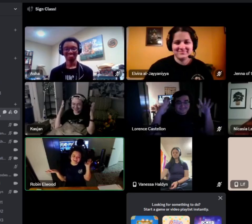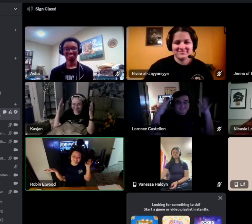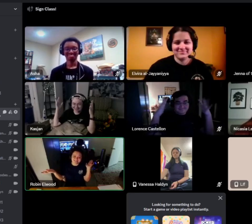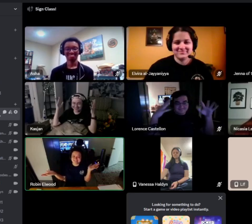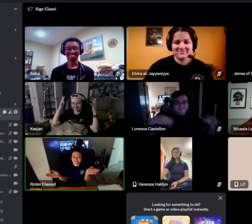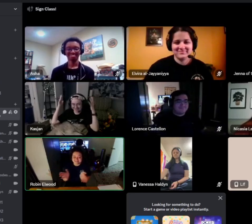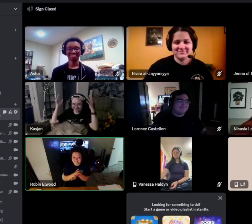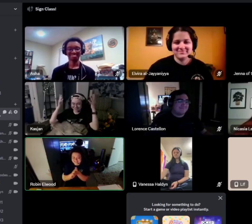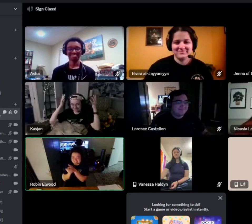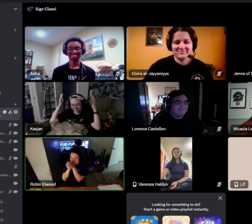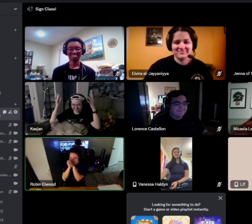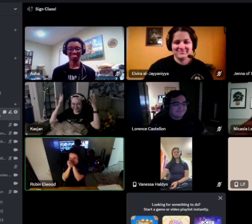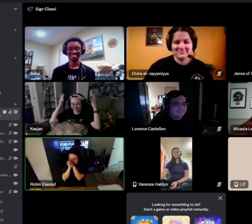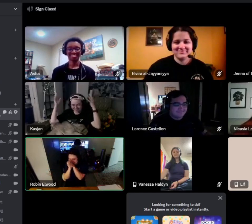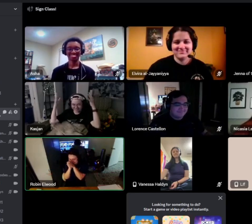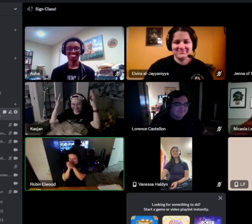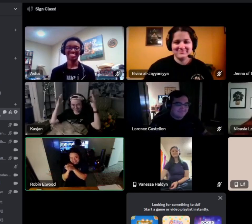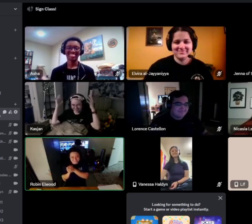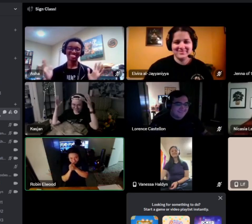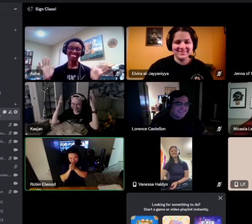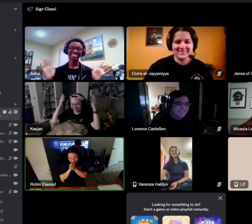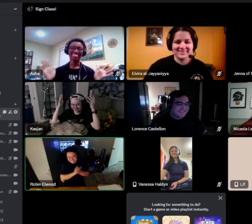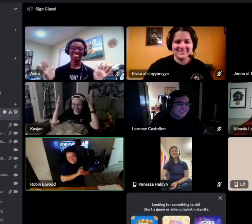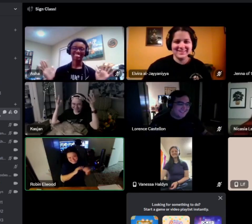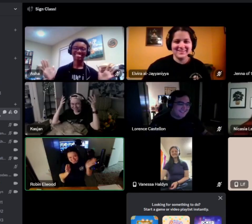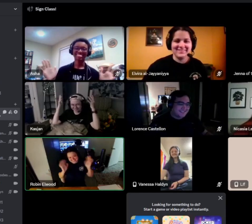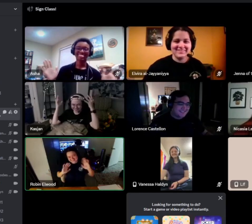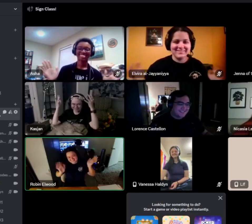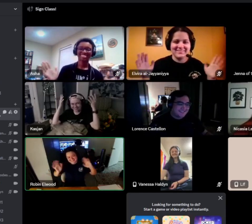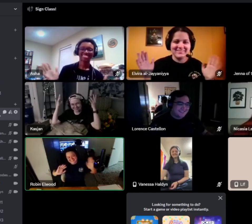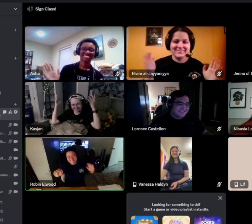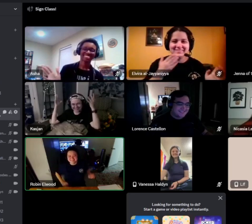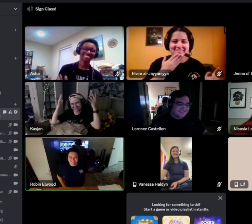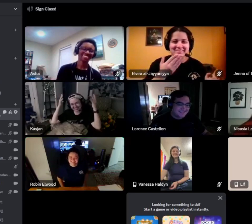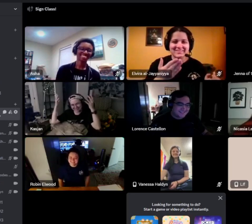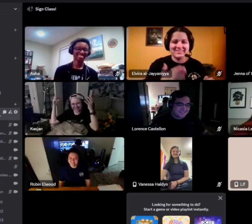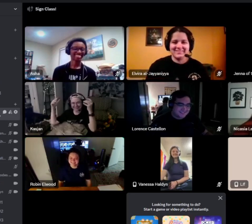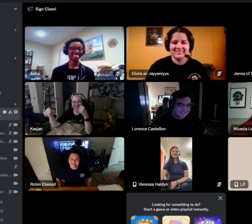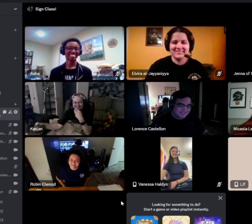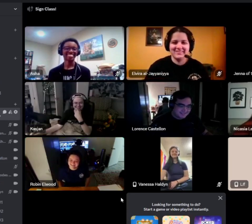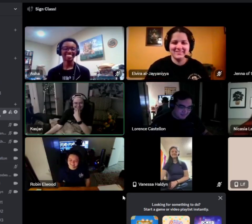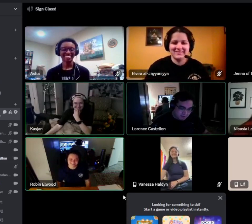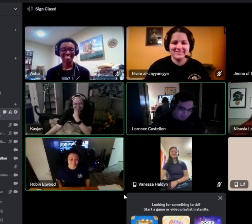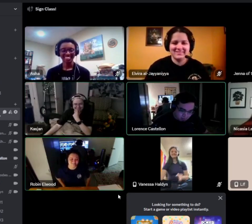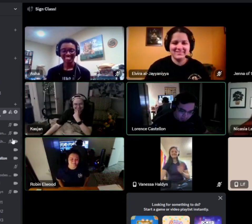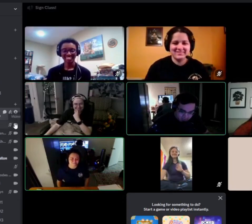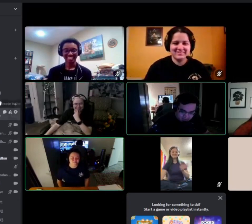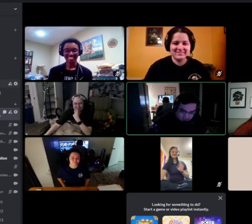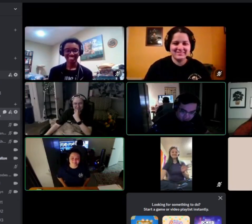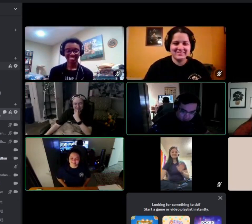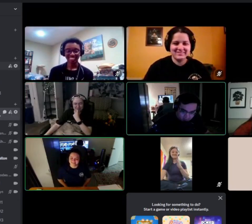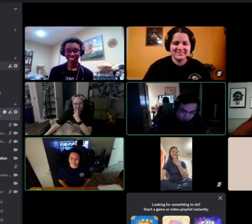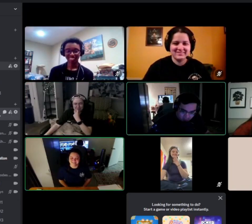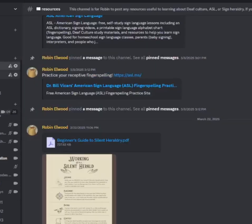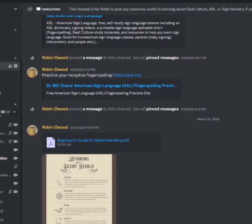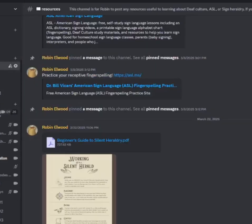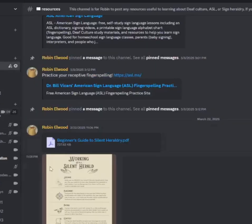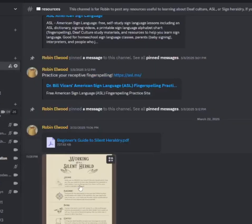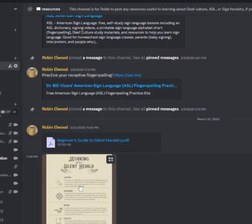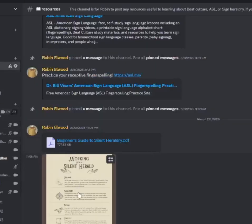y'all this week. Thank you all really much for coming. I'm so glad you're here. Quick, Robin, is it not the one in resources, or is it a